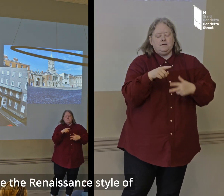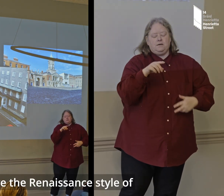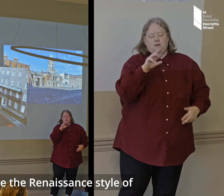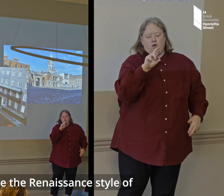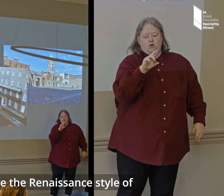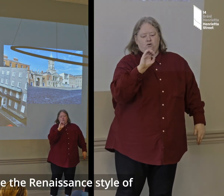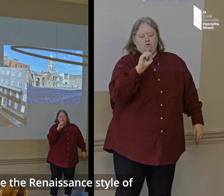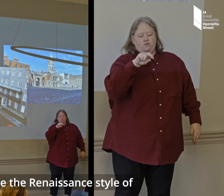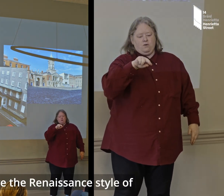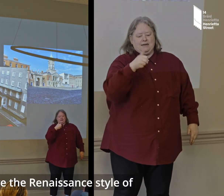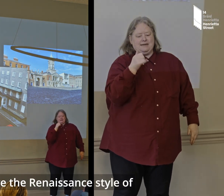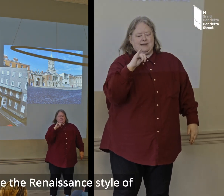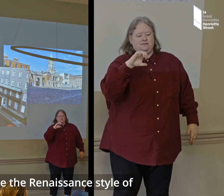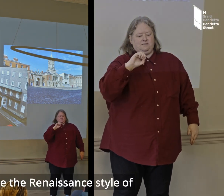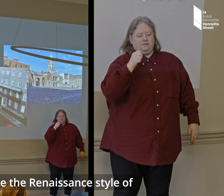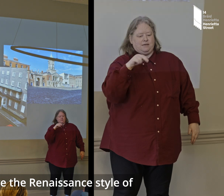We have